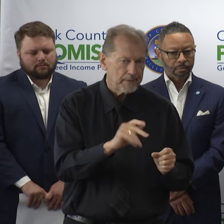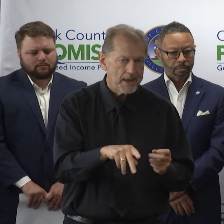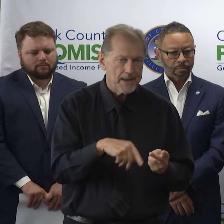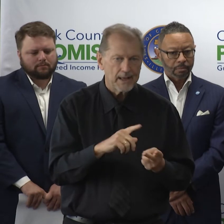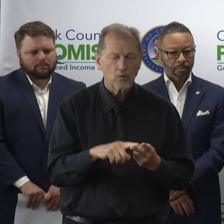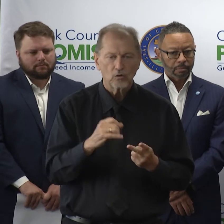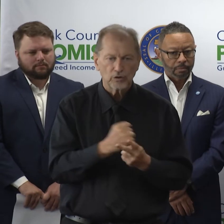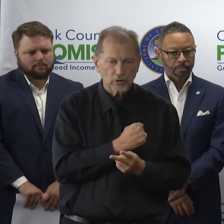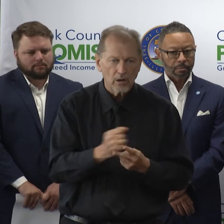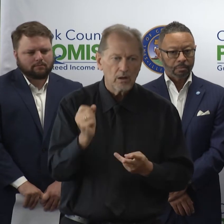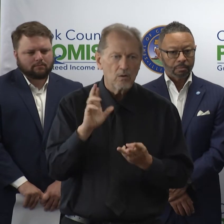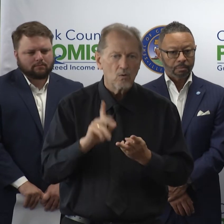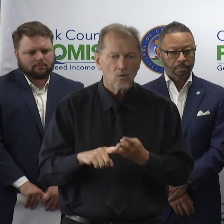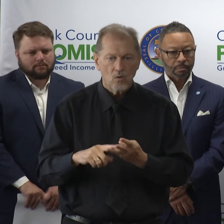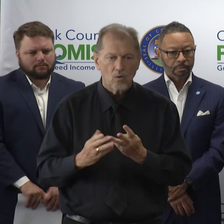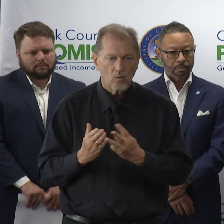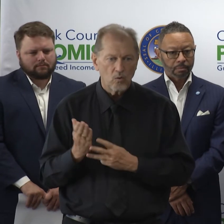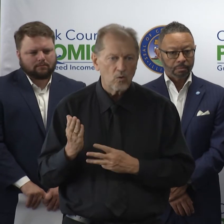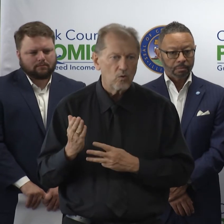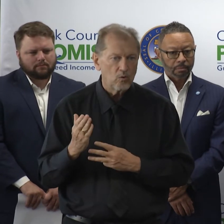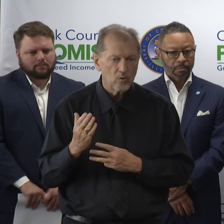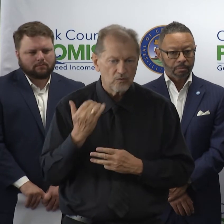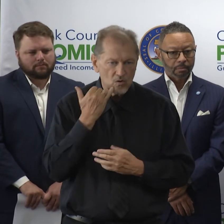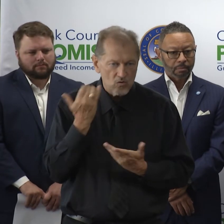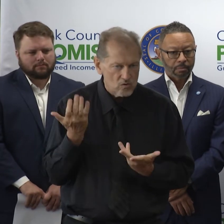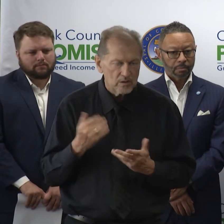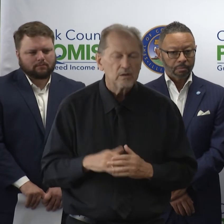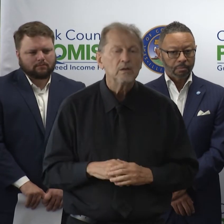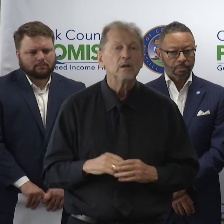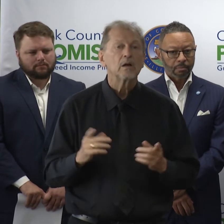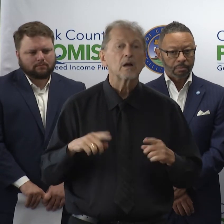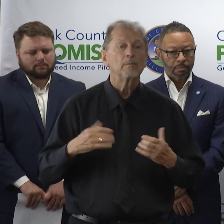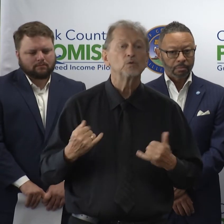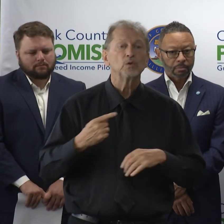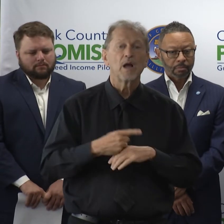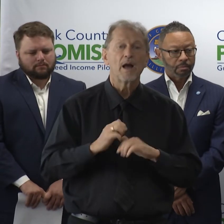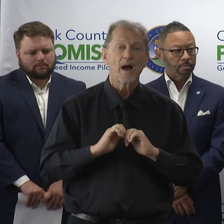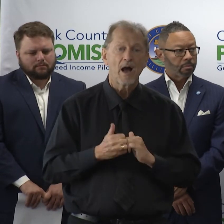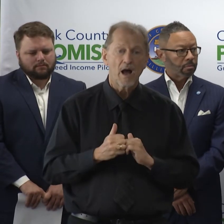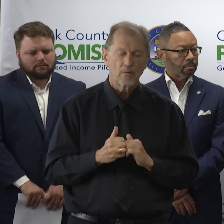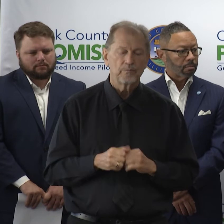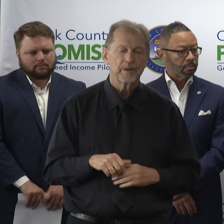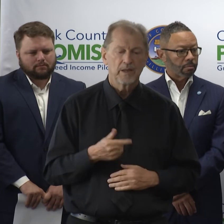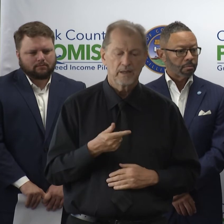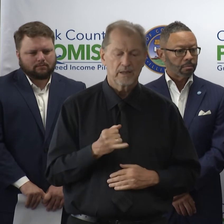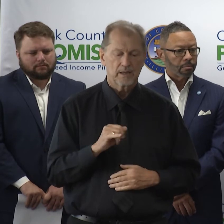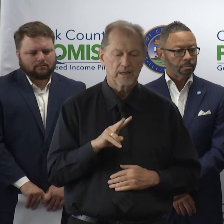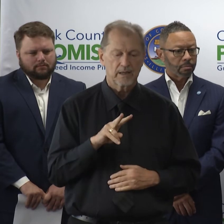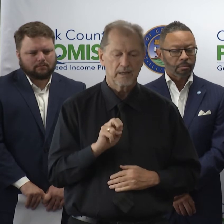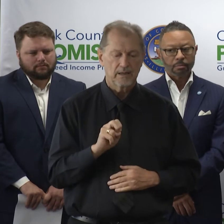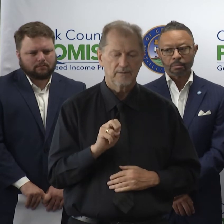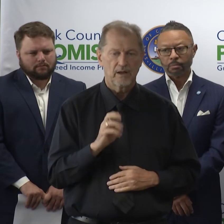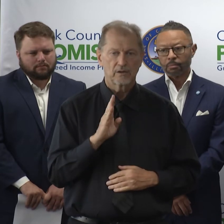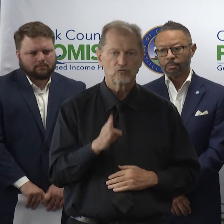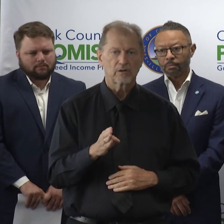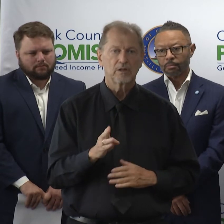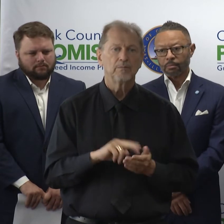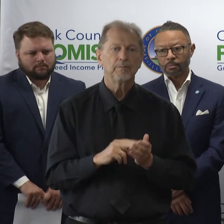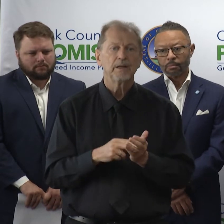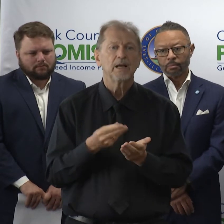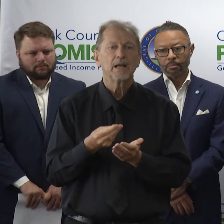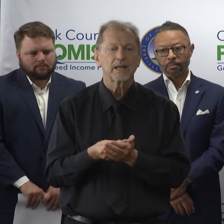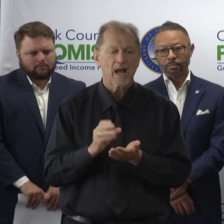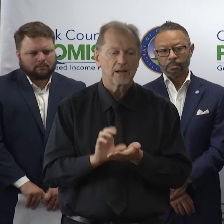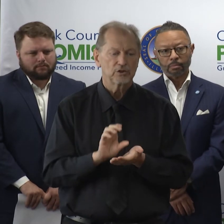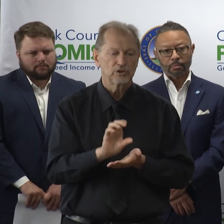them. So why are we here today? GiveDirectly was founded on the premise that unconditional cash is the